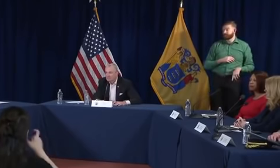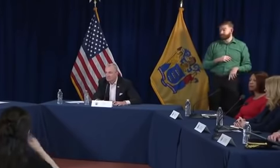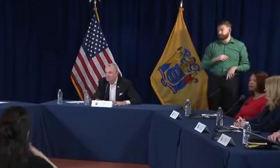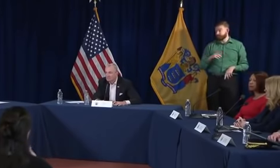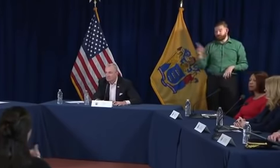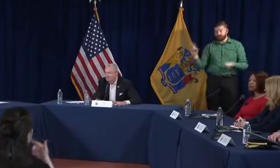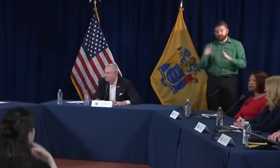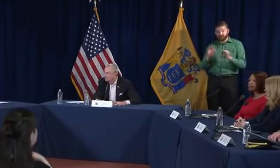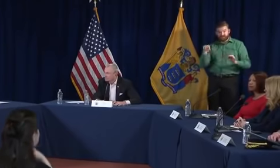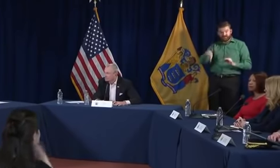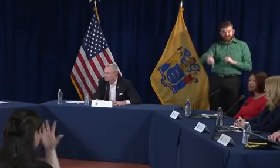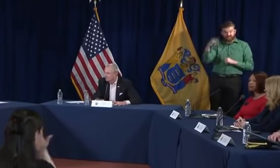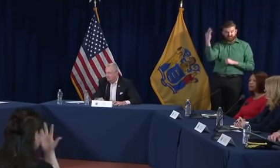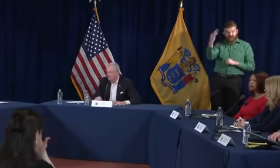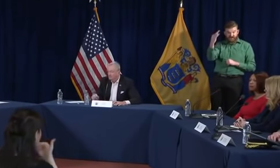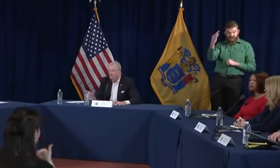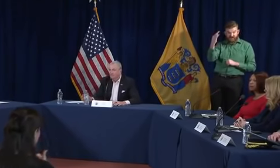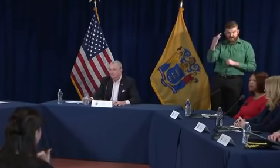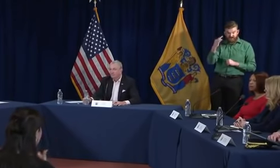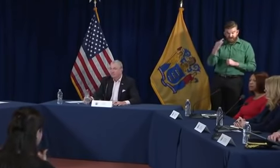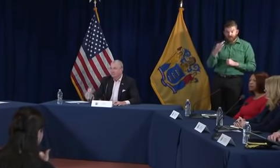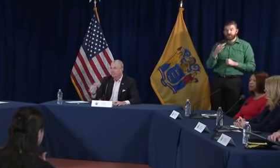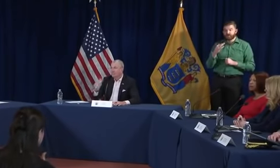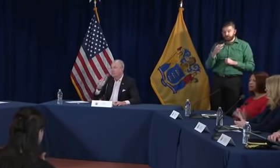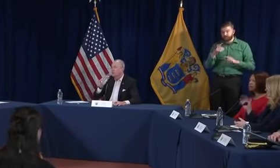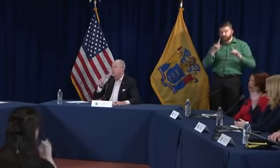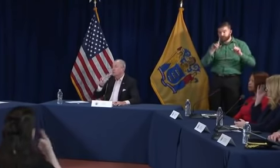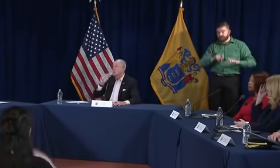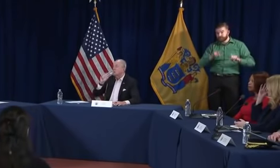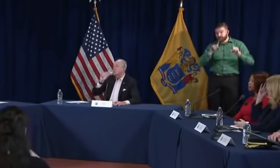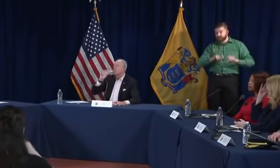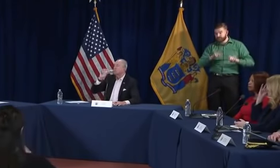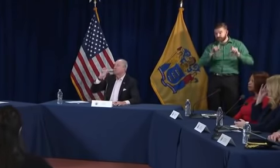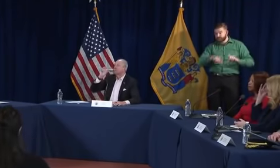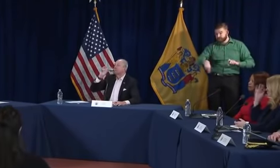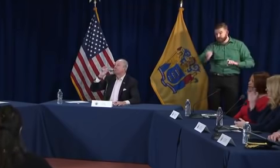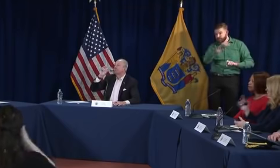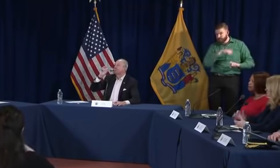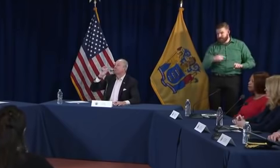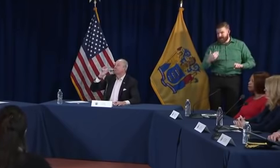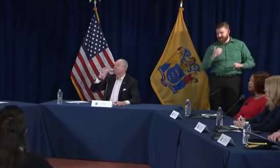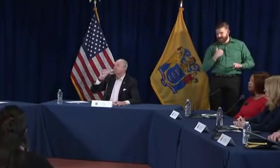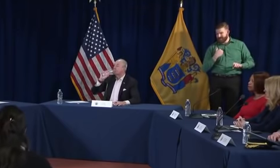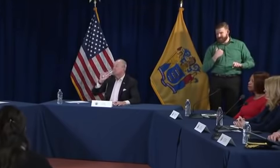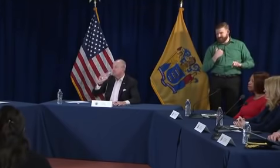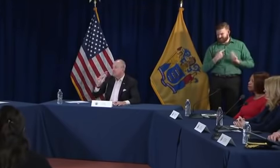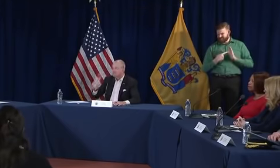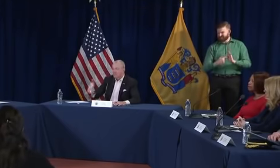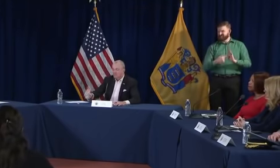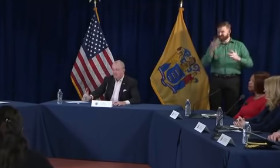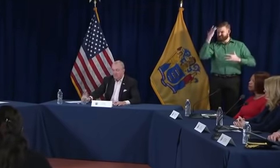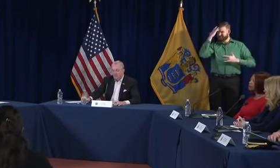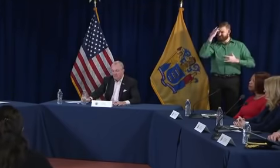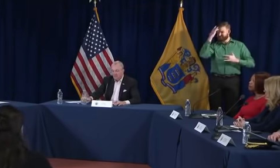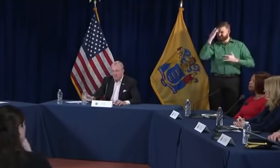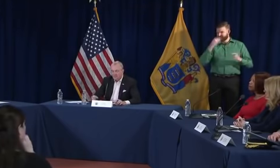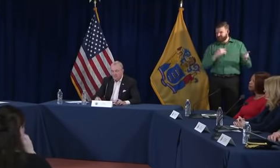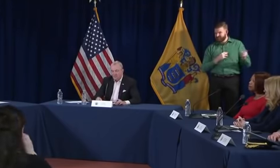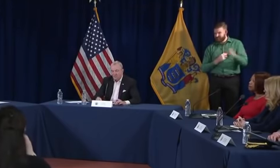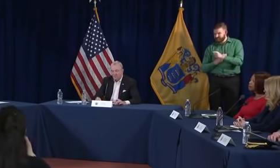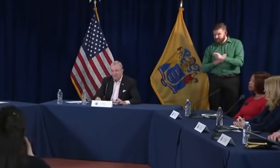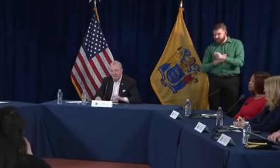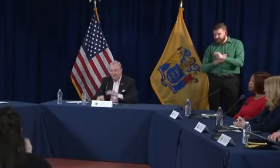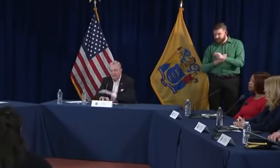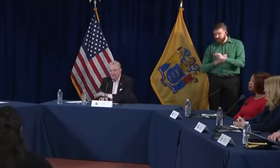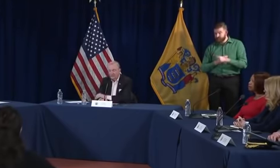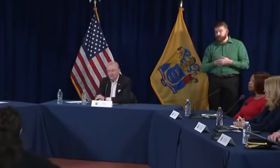a primary care physician. However, if they do not have a primary care physician and they are symptomatic, there'll